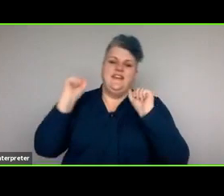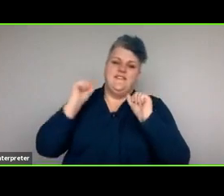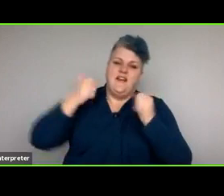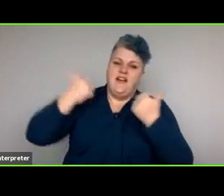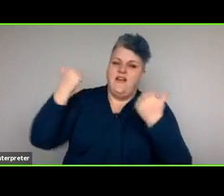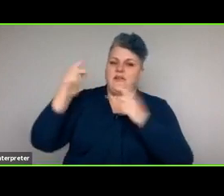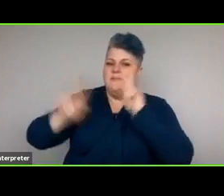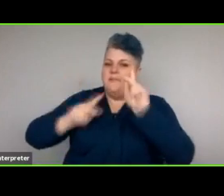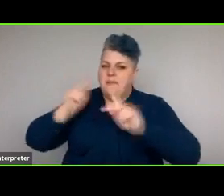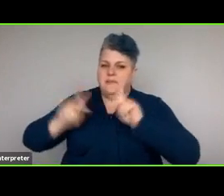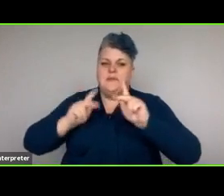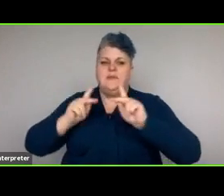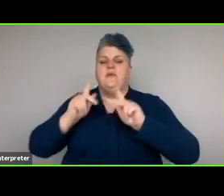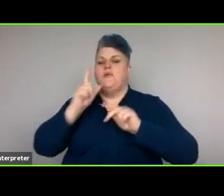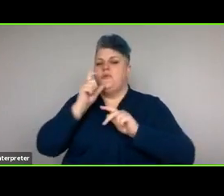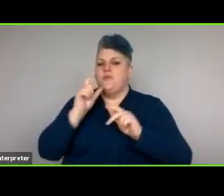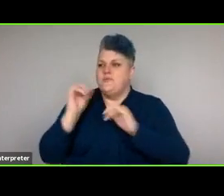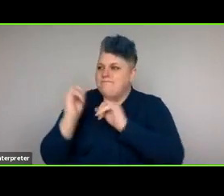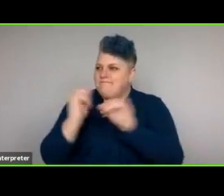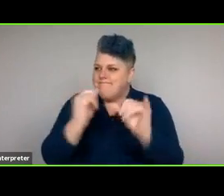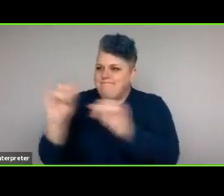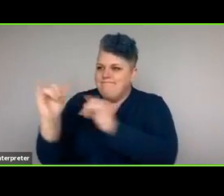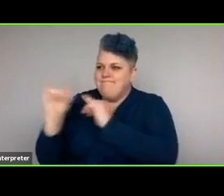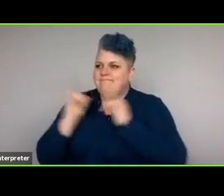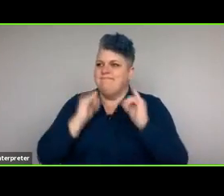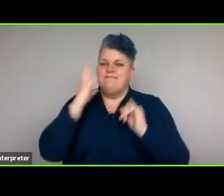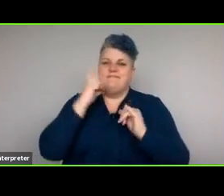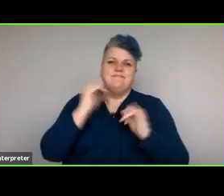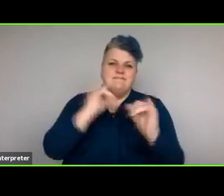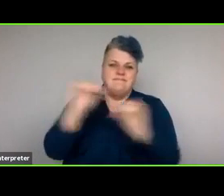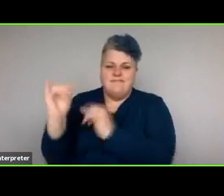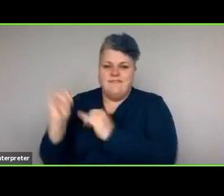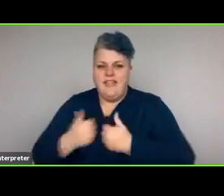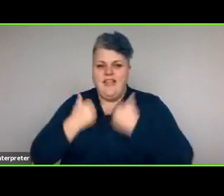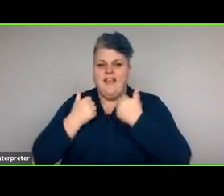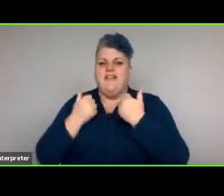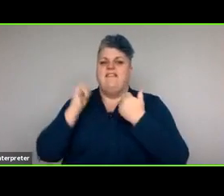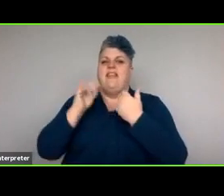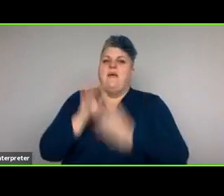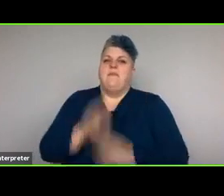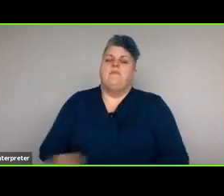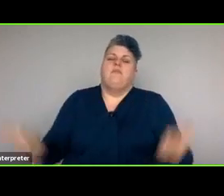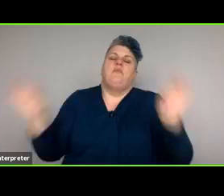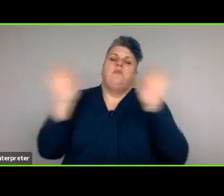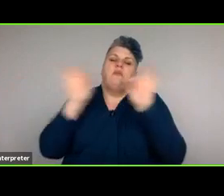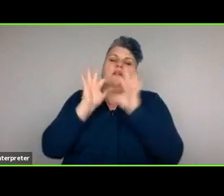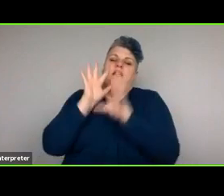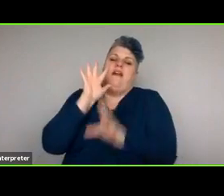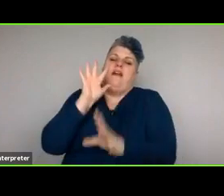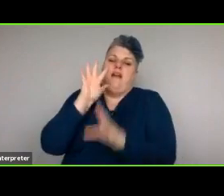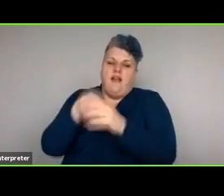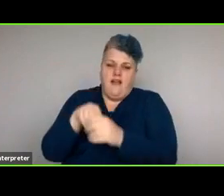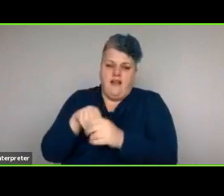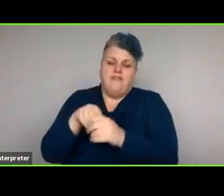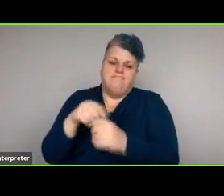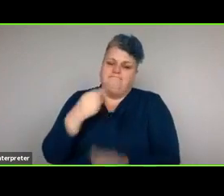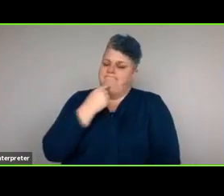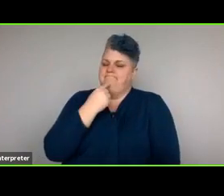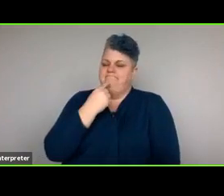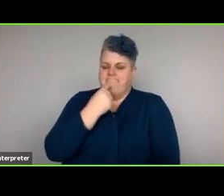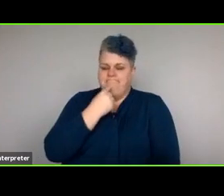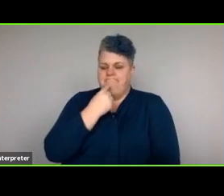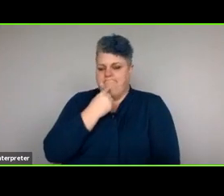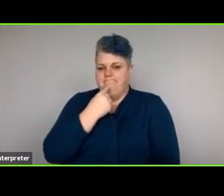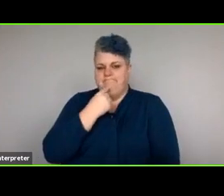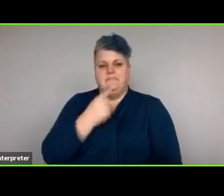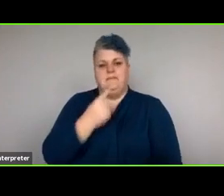people who have similar experiences, and how important that is, and I'm certainly missing that, and I'm missing